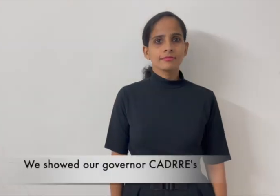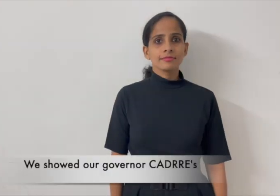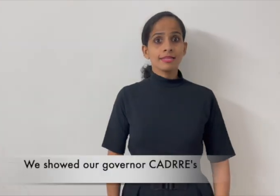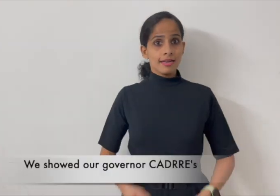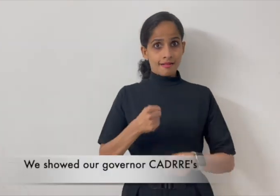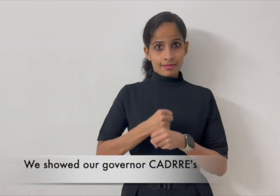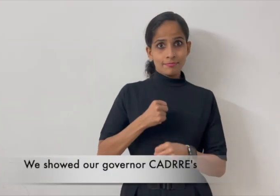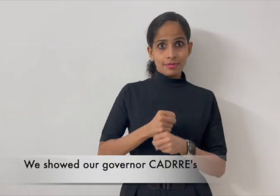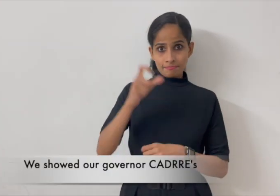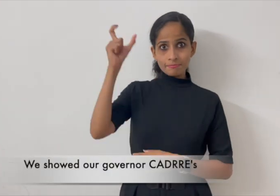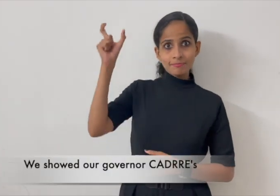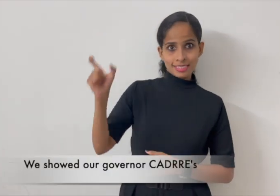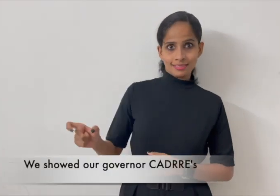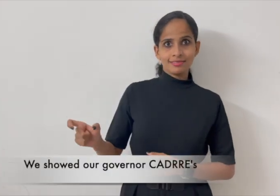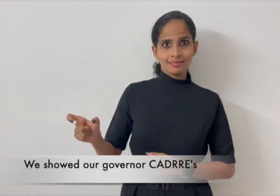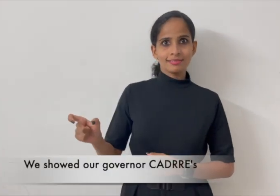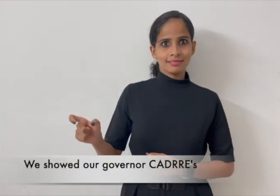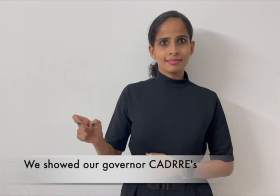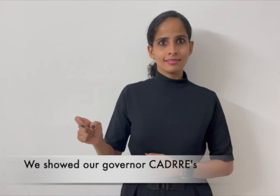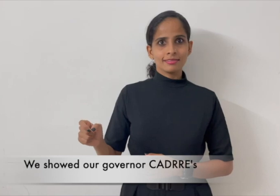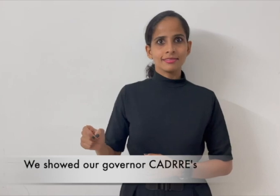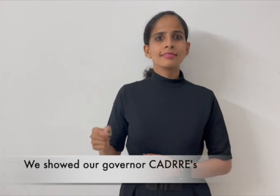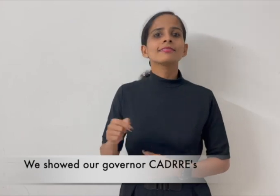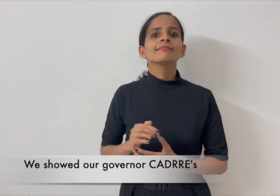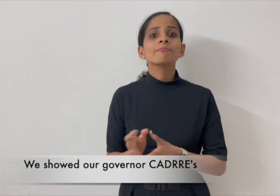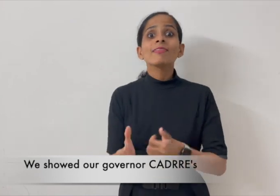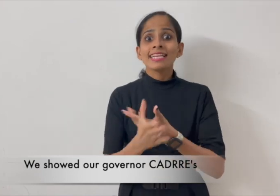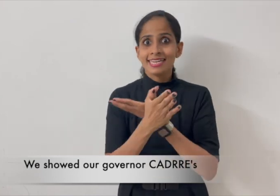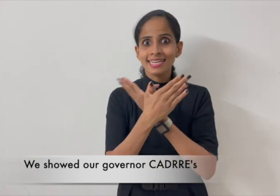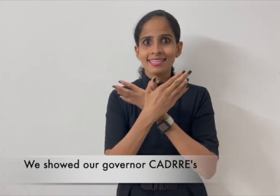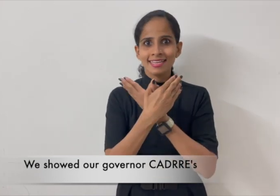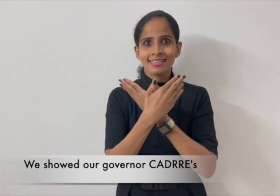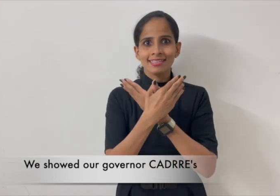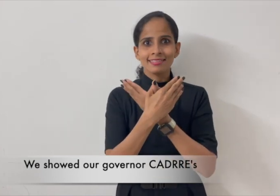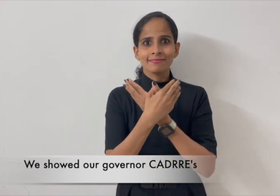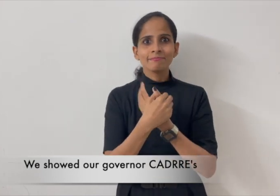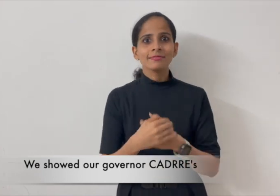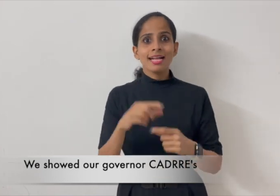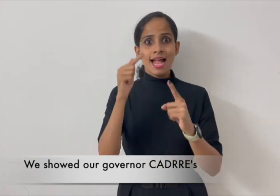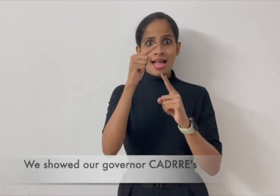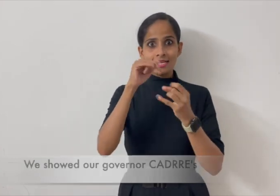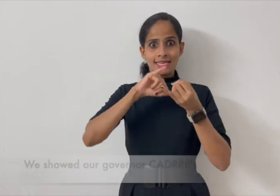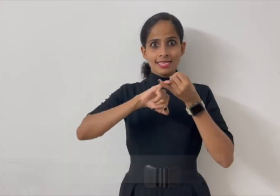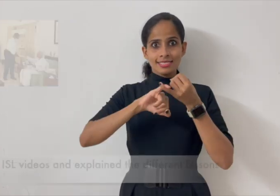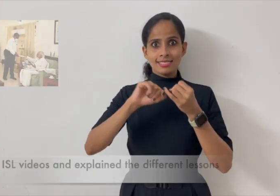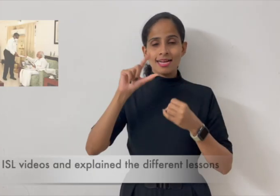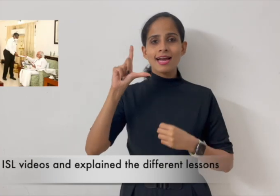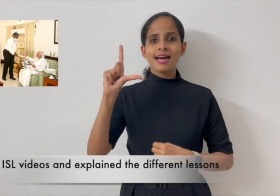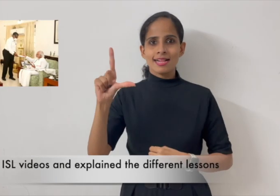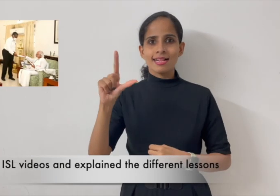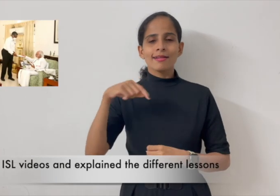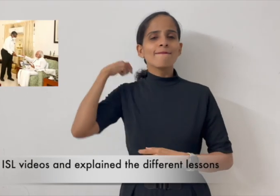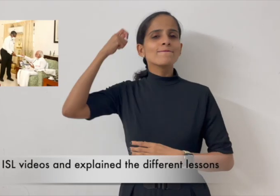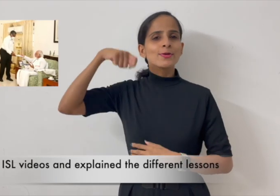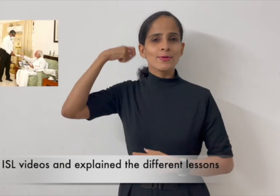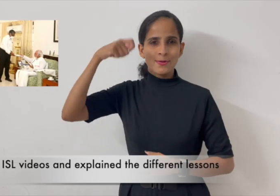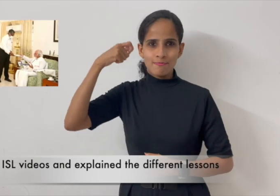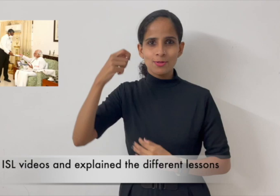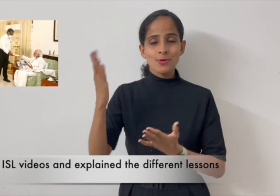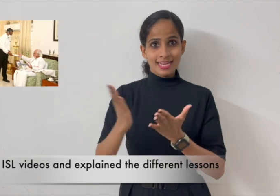We showed our governor CADRRE's ISL videos and explained the